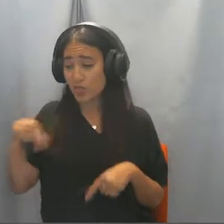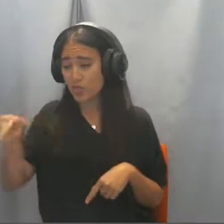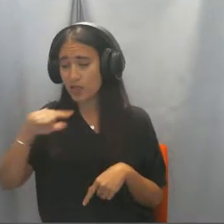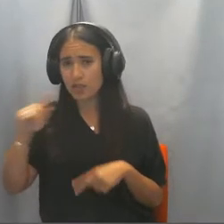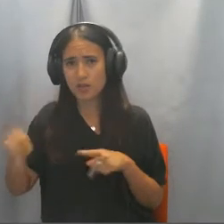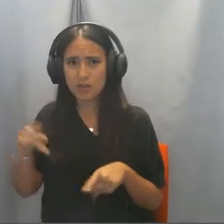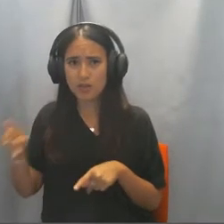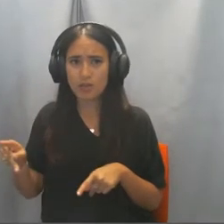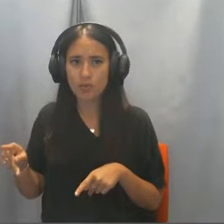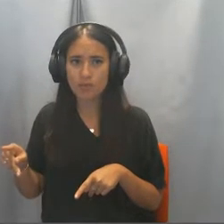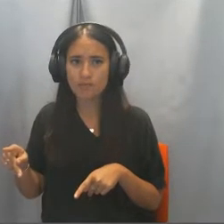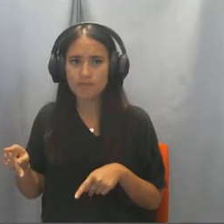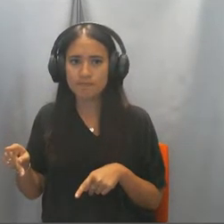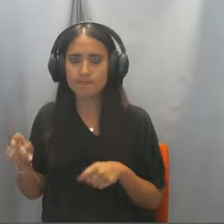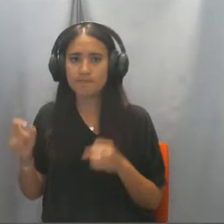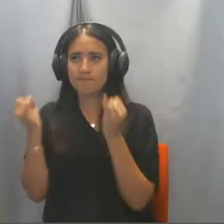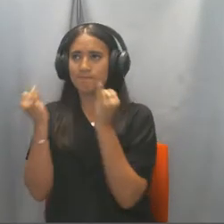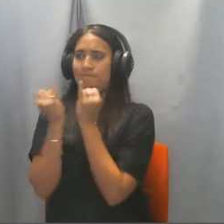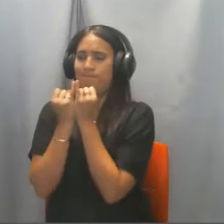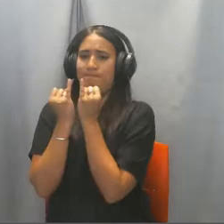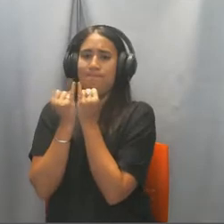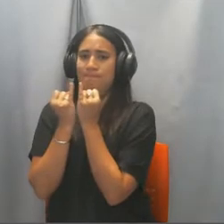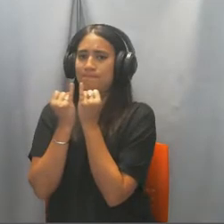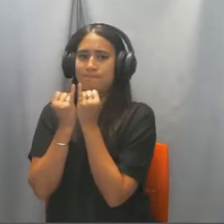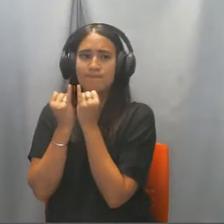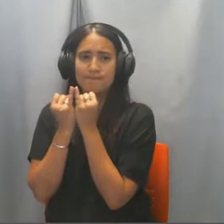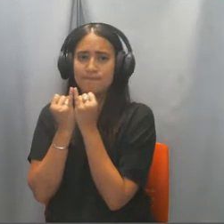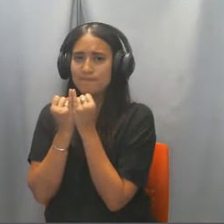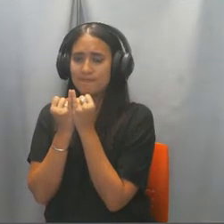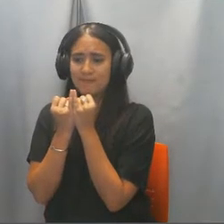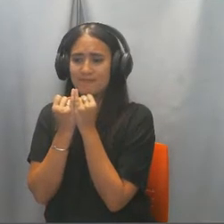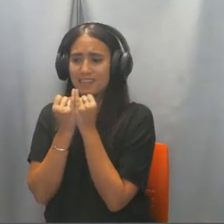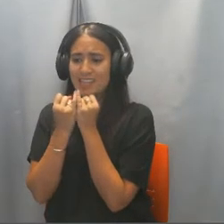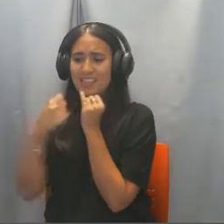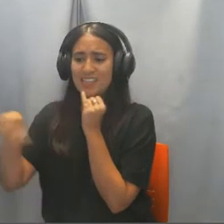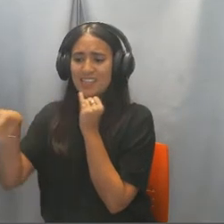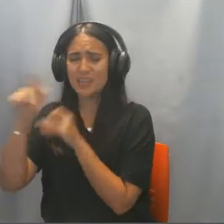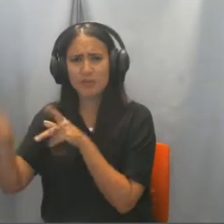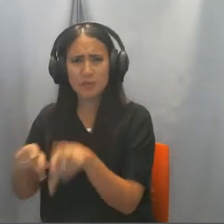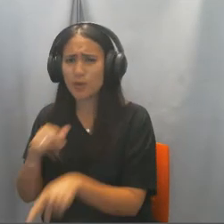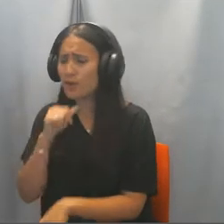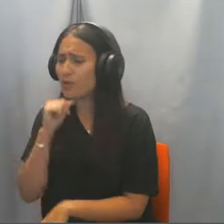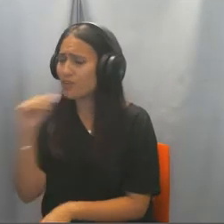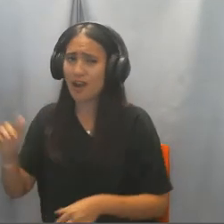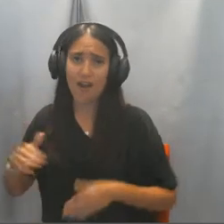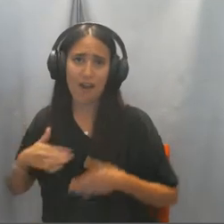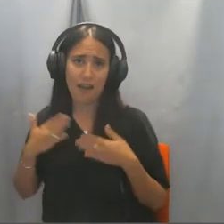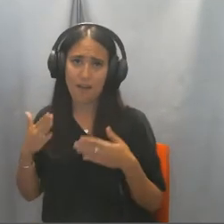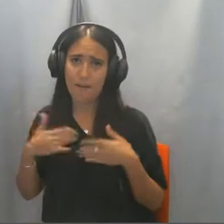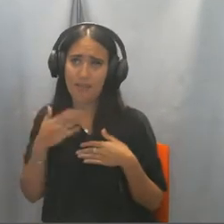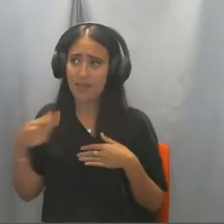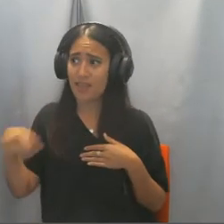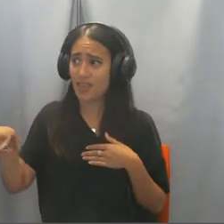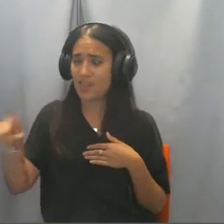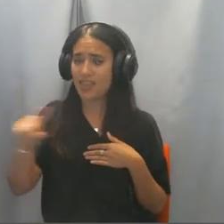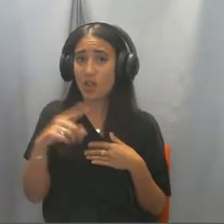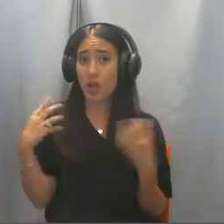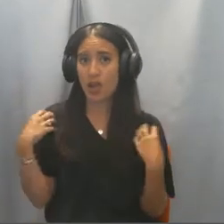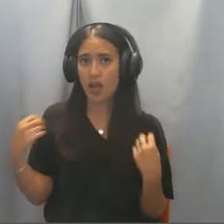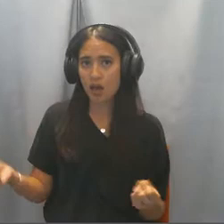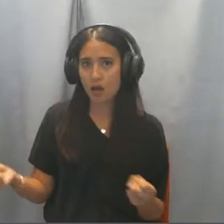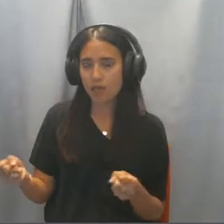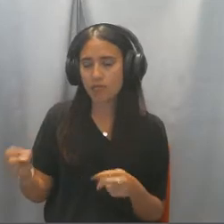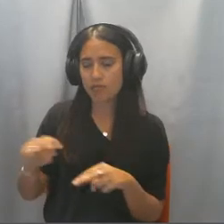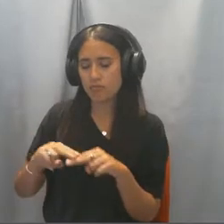than they want to be from others find that they are less happy, their health declines earlier